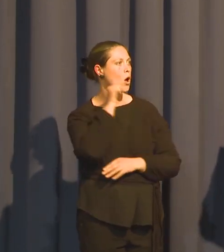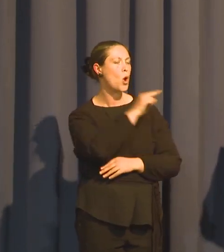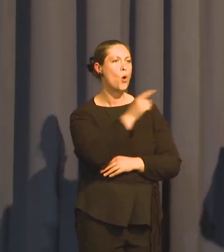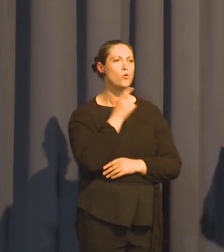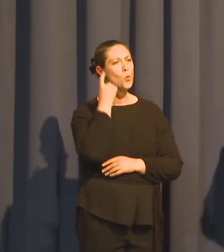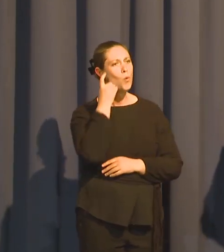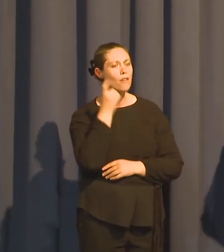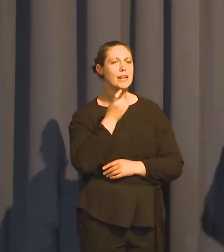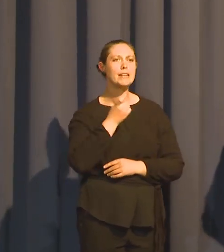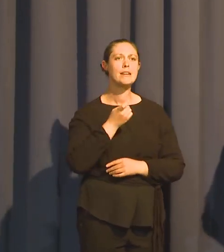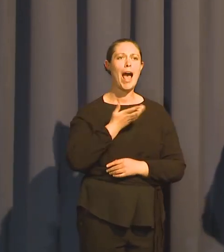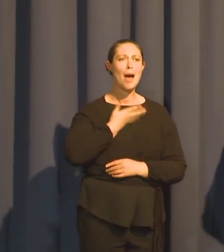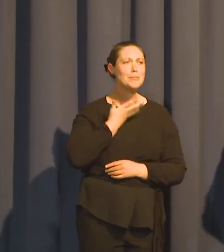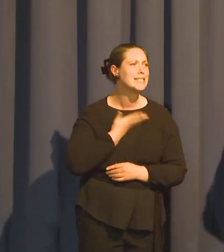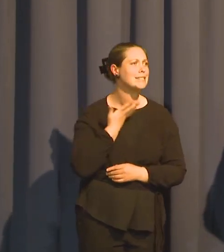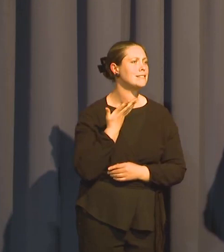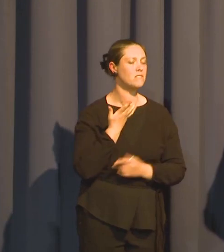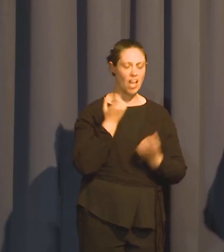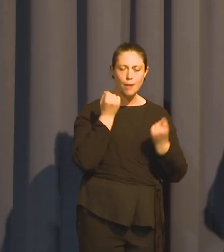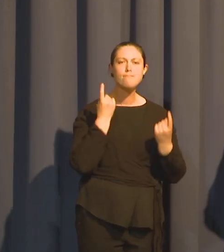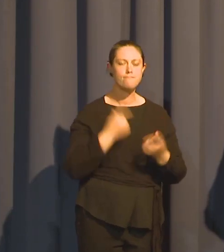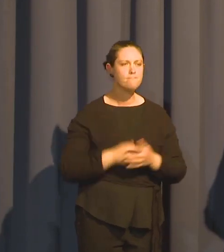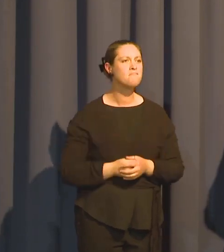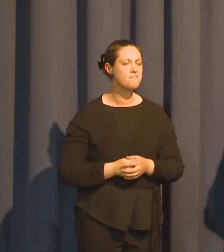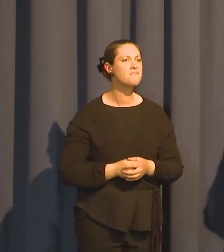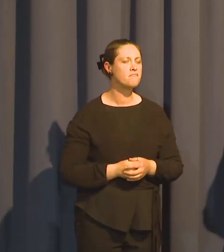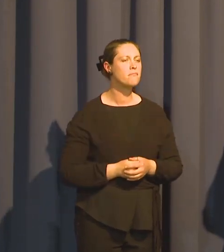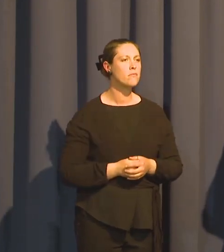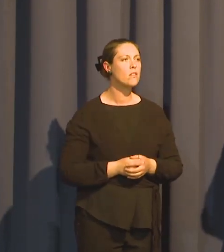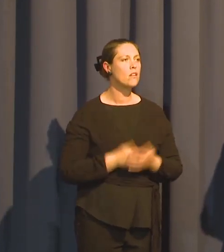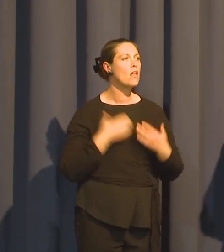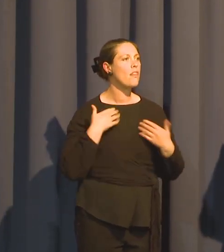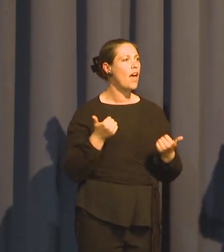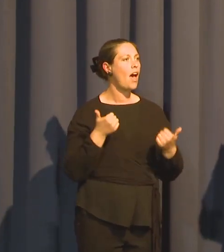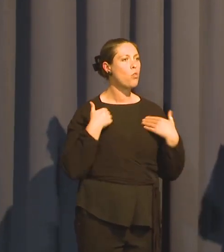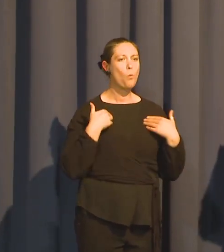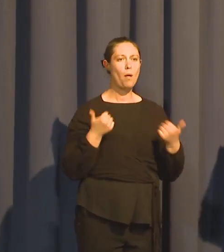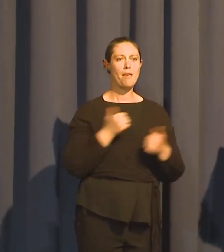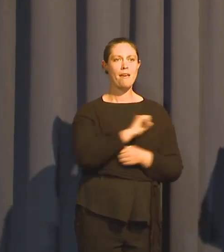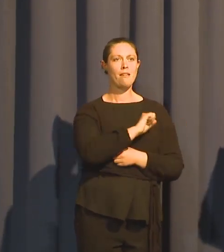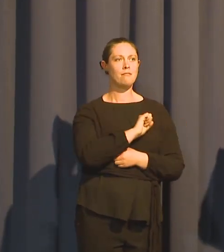upset, and that is entirely understandable. The health and welfare of